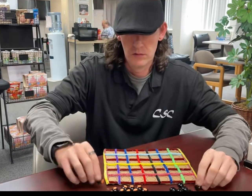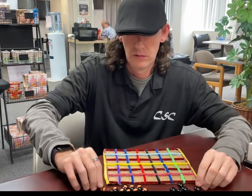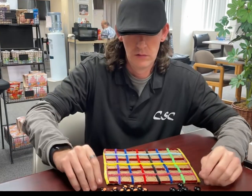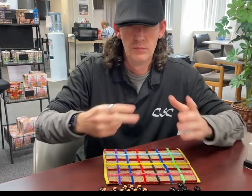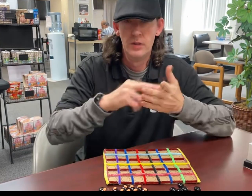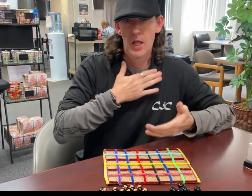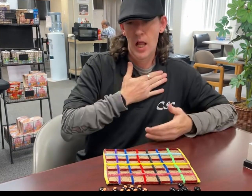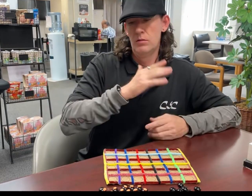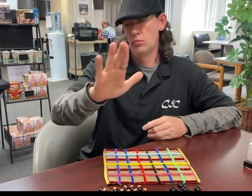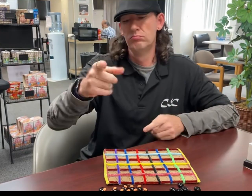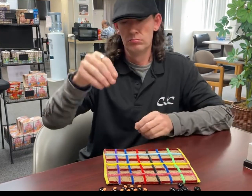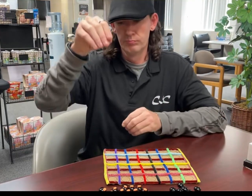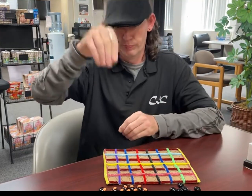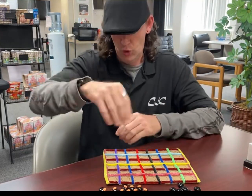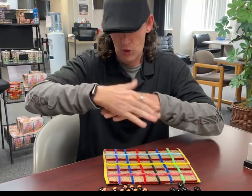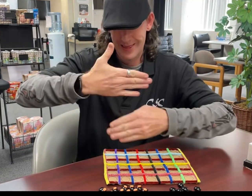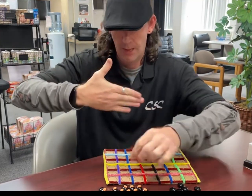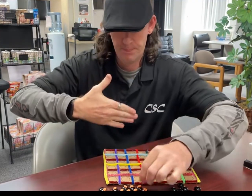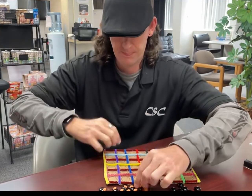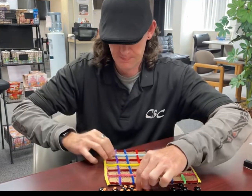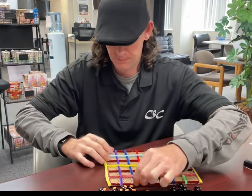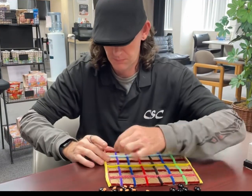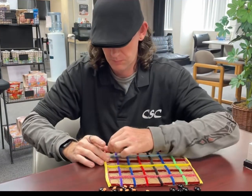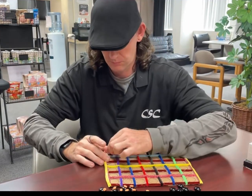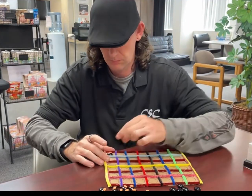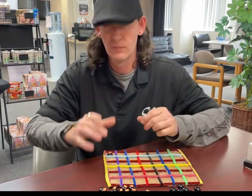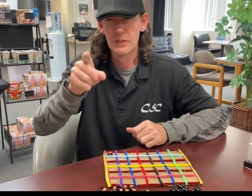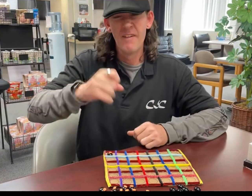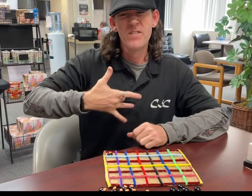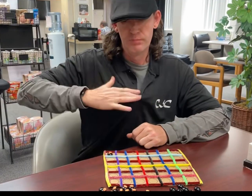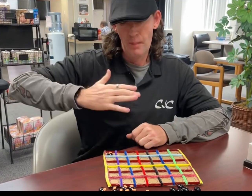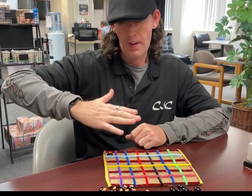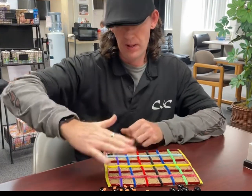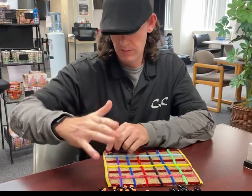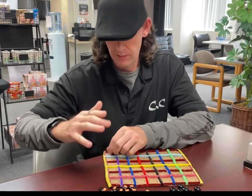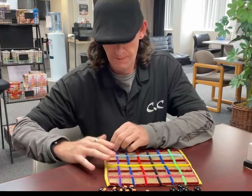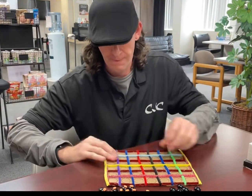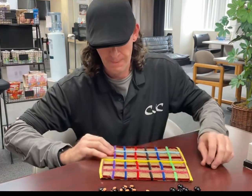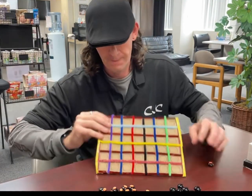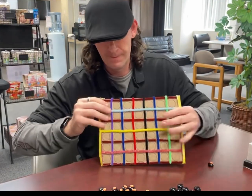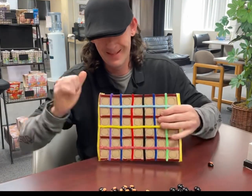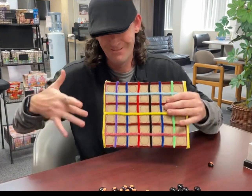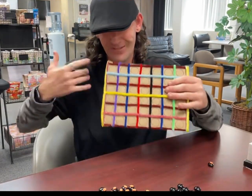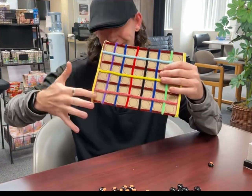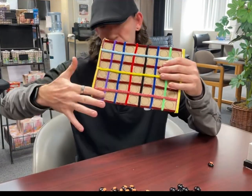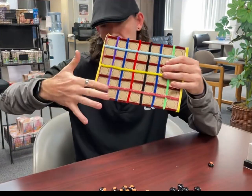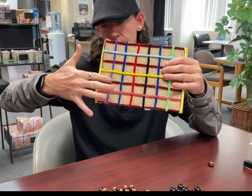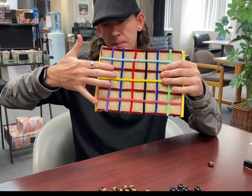and their opponent's piece will be smooth and hard. So they put it on the board, and they can feel the actual